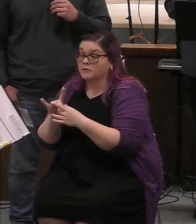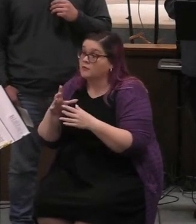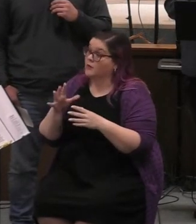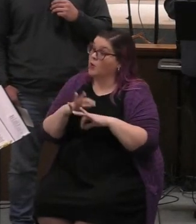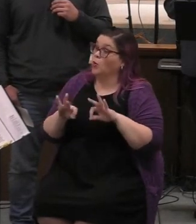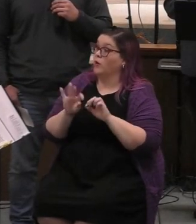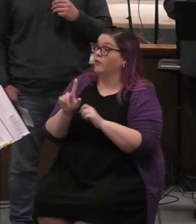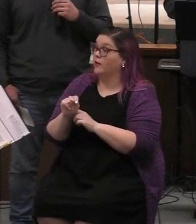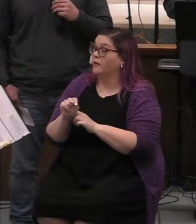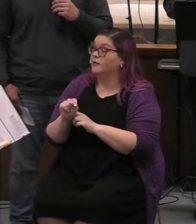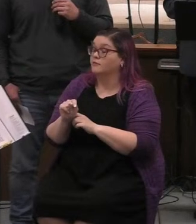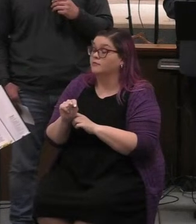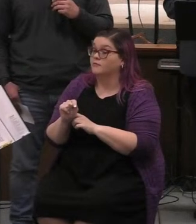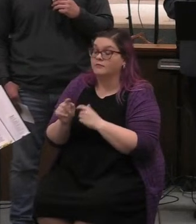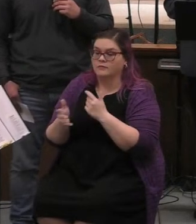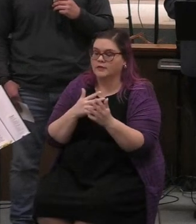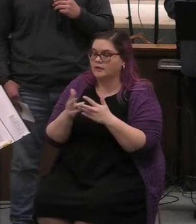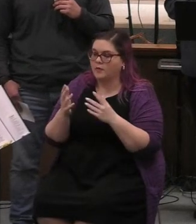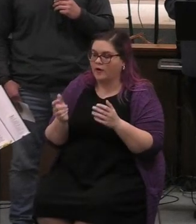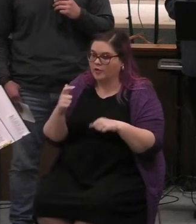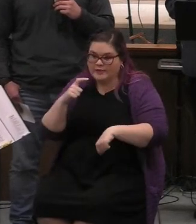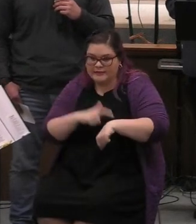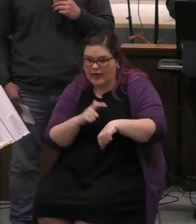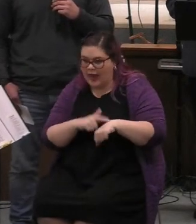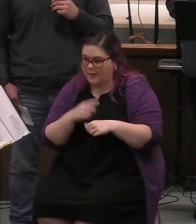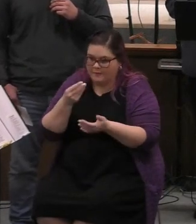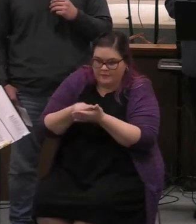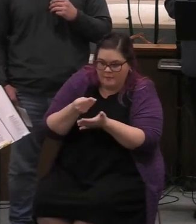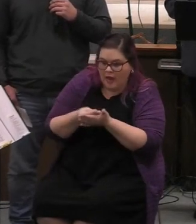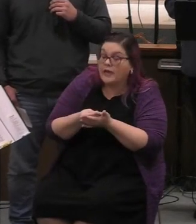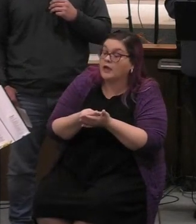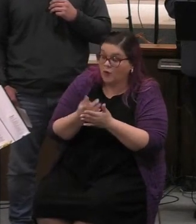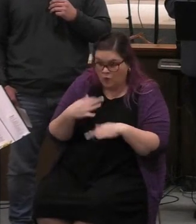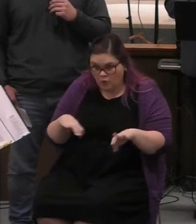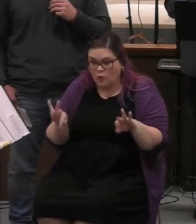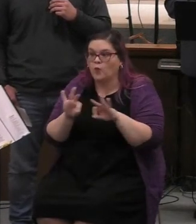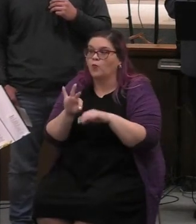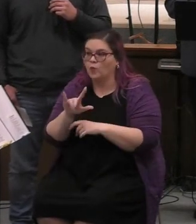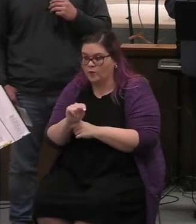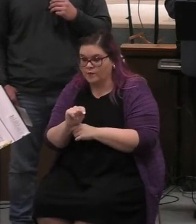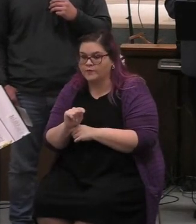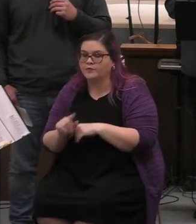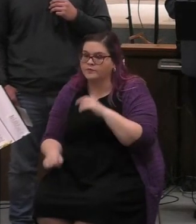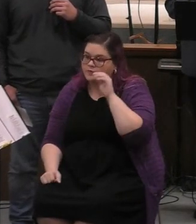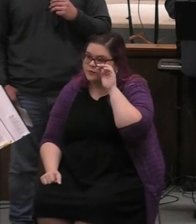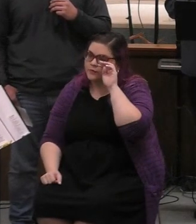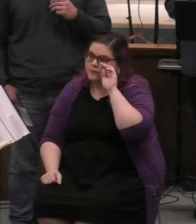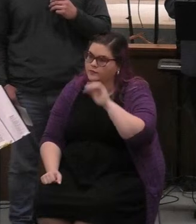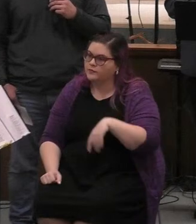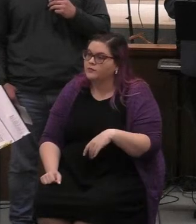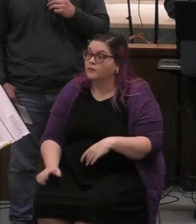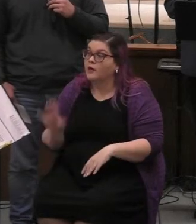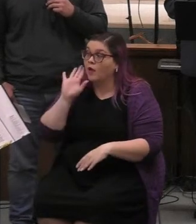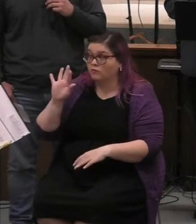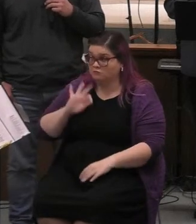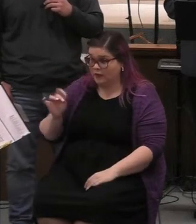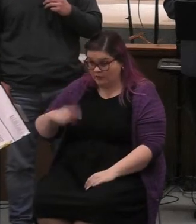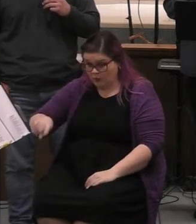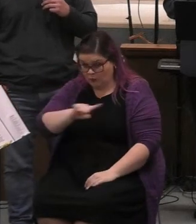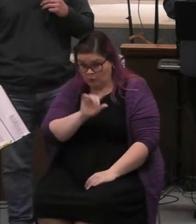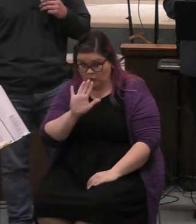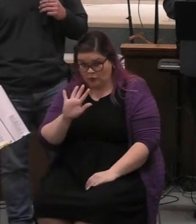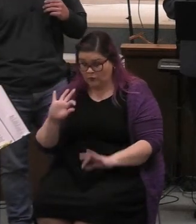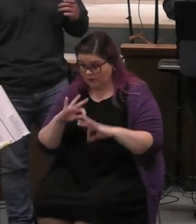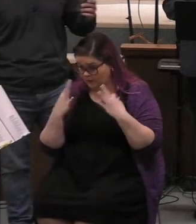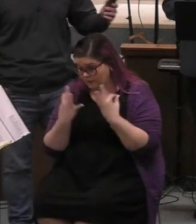worth it, regardless of the sacrifice of time or money. It was something that will benefit you and your